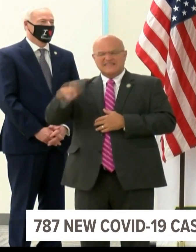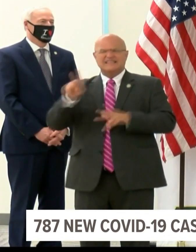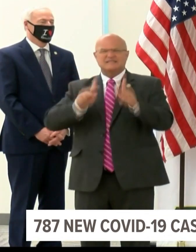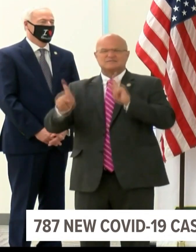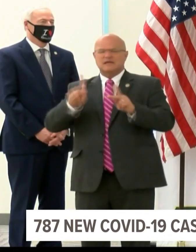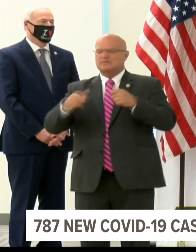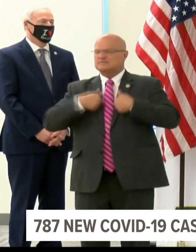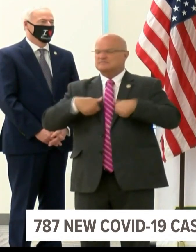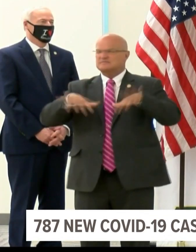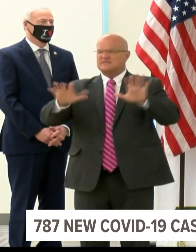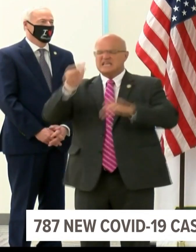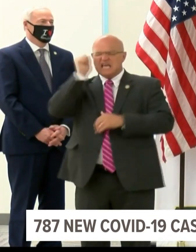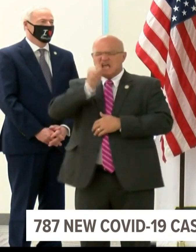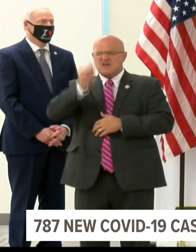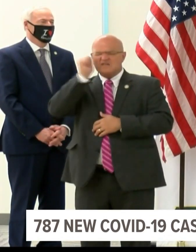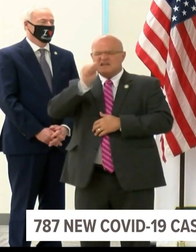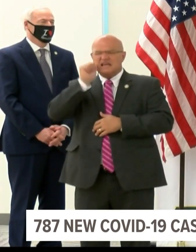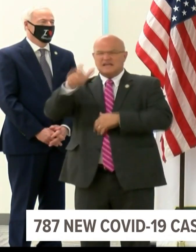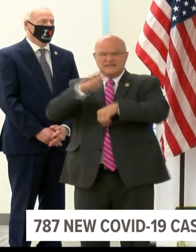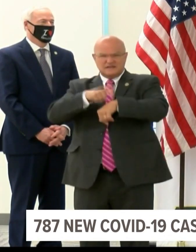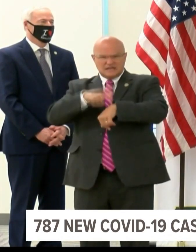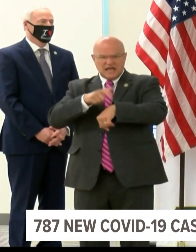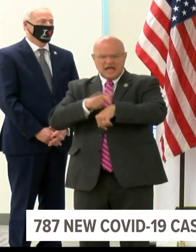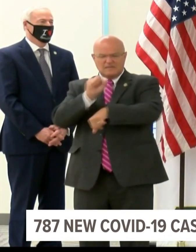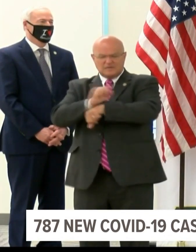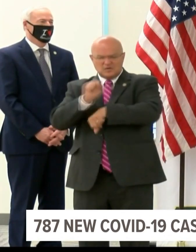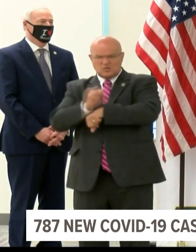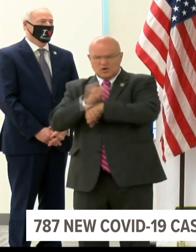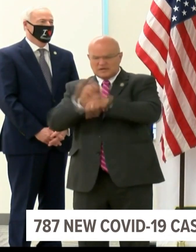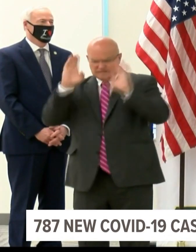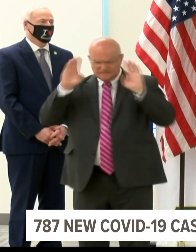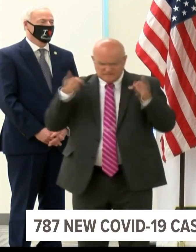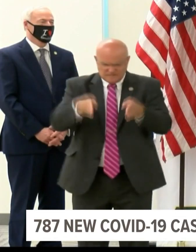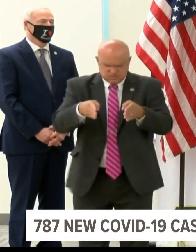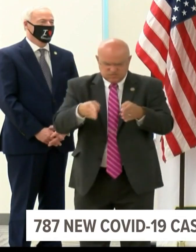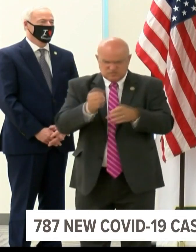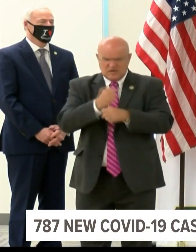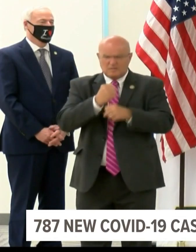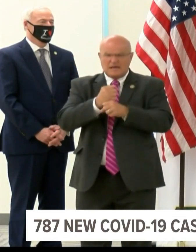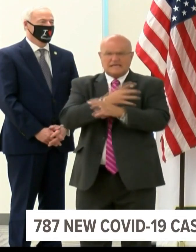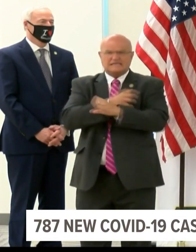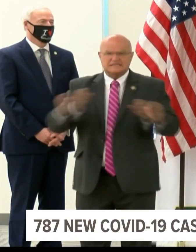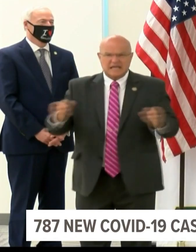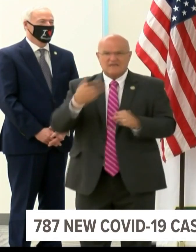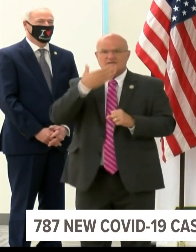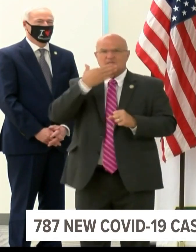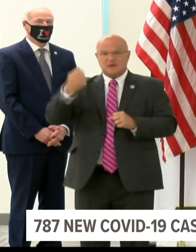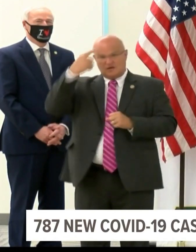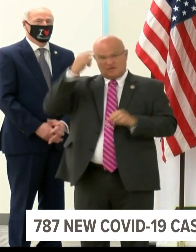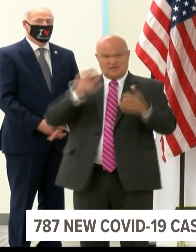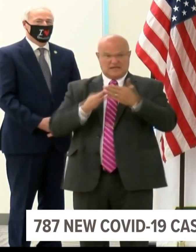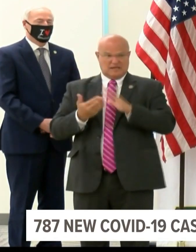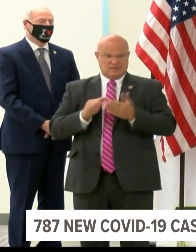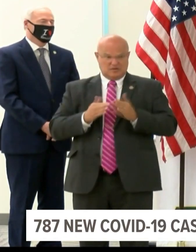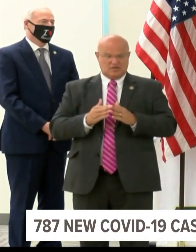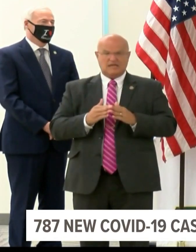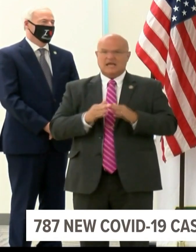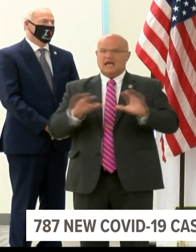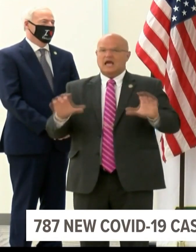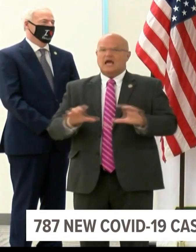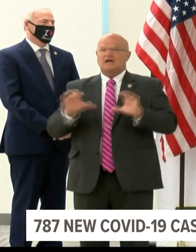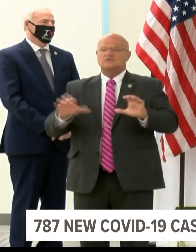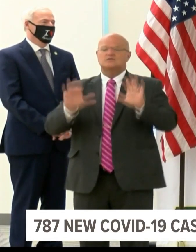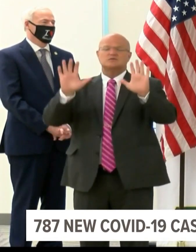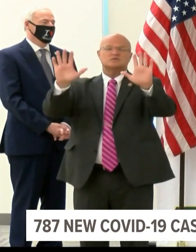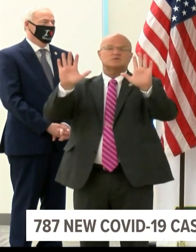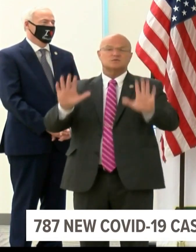who are sacrificing their time and their effort and focusing in on how to make things safer and better for the community, and are doing just an incredible